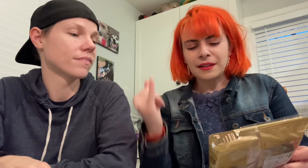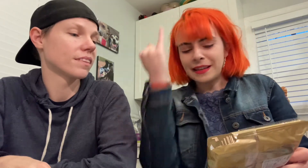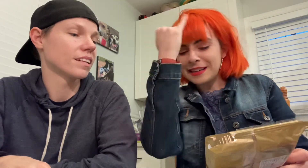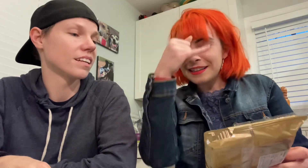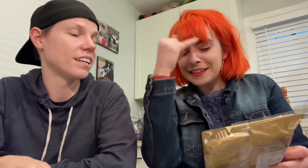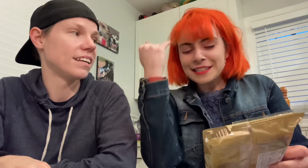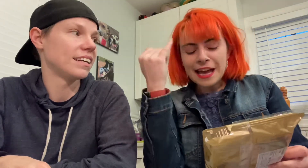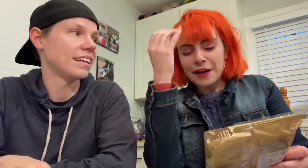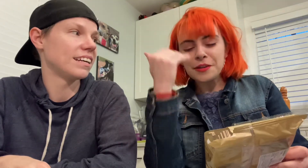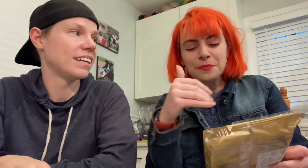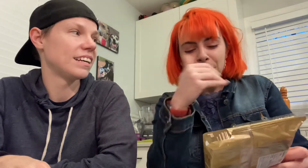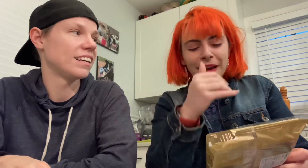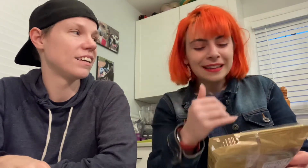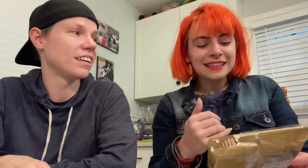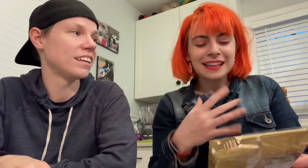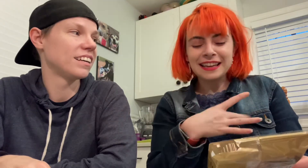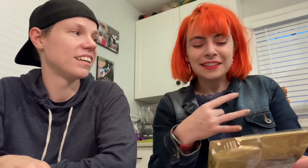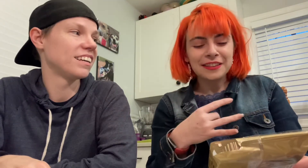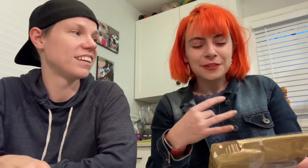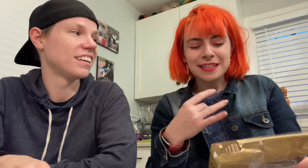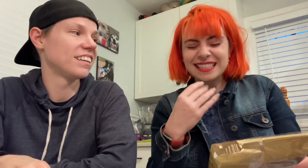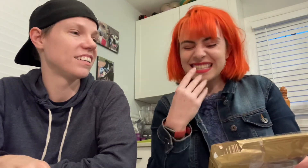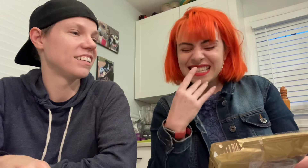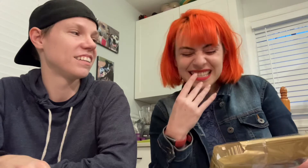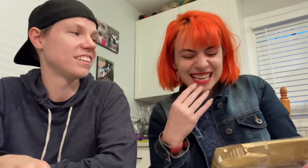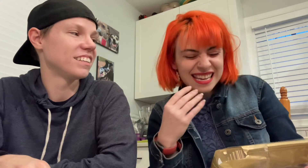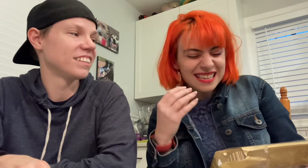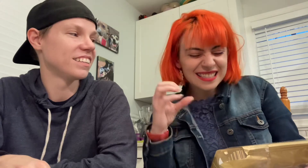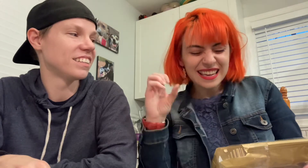like Italian bread, like there's like seasonings, like,